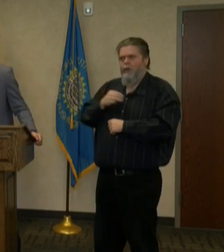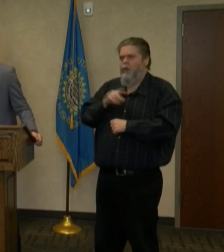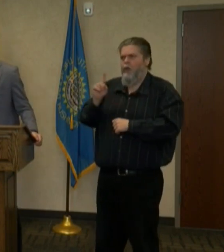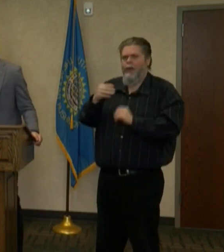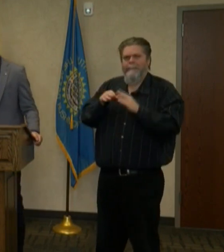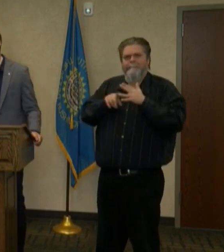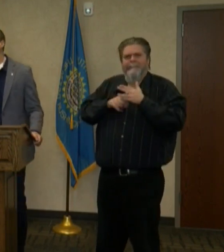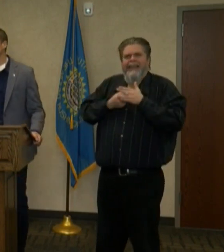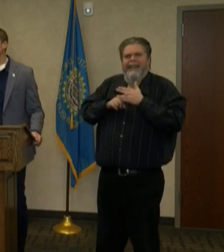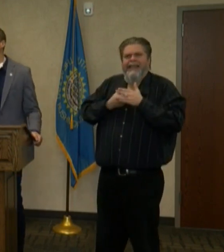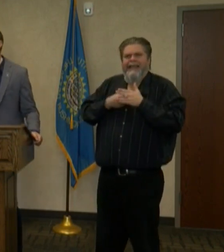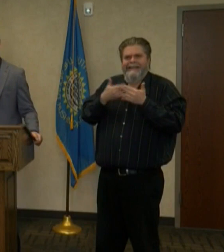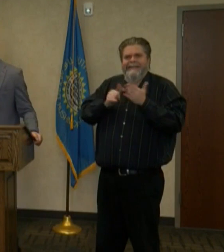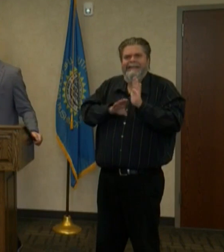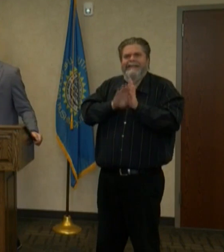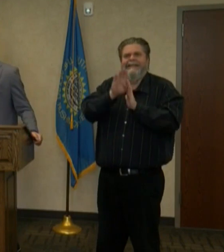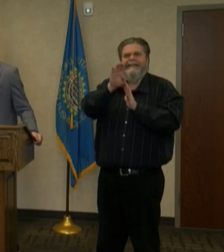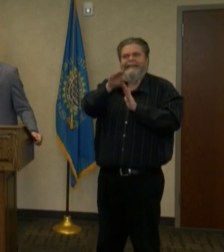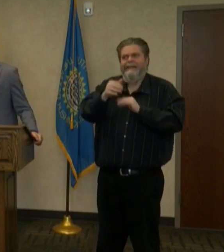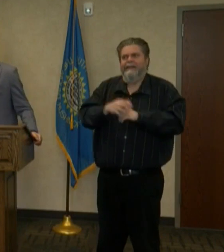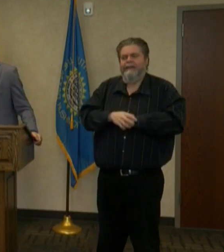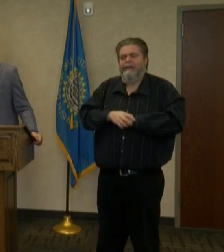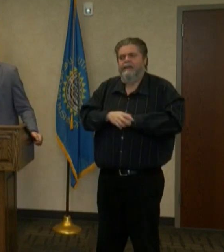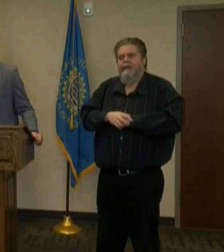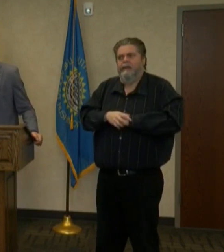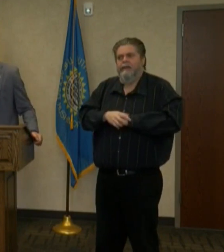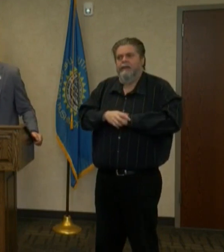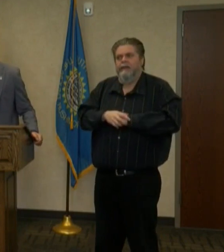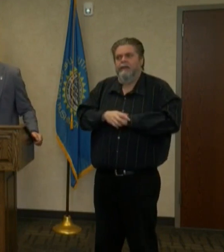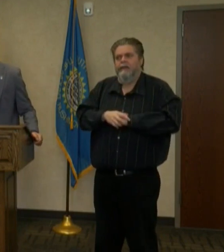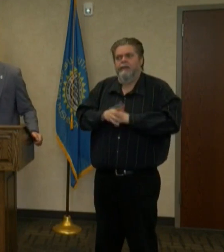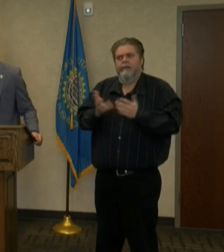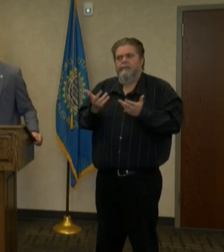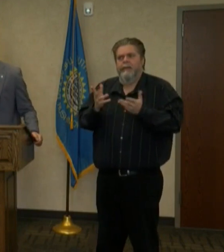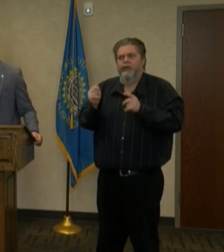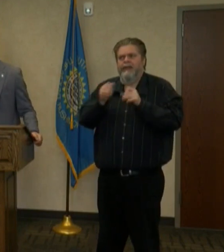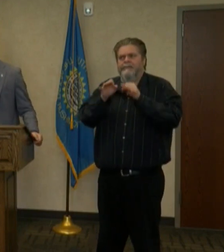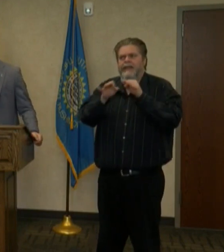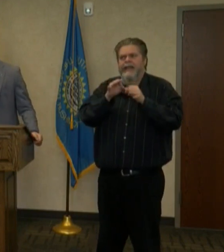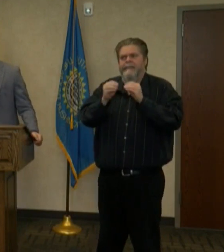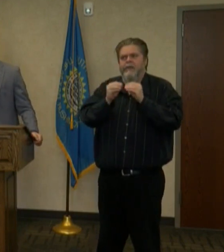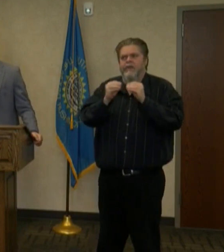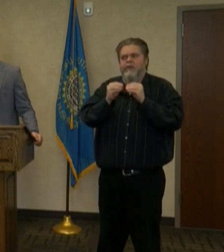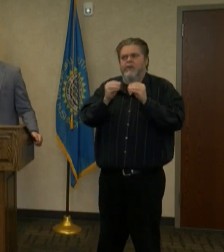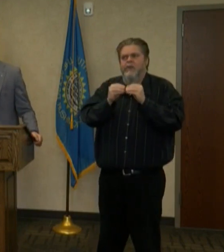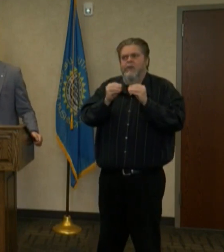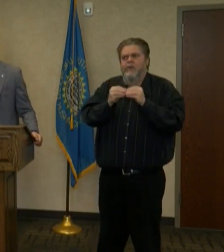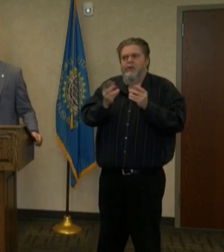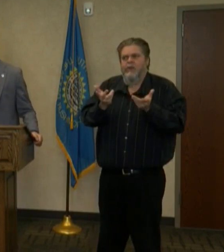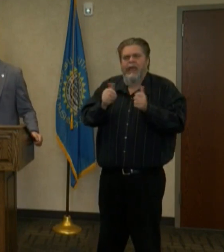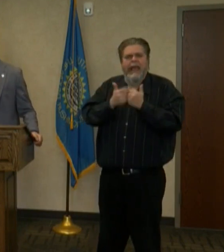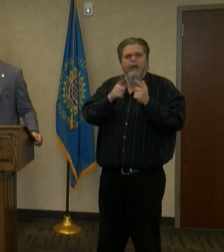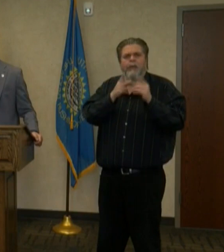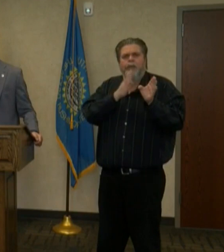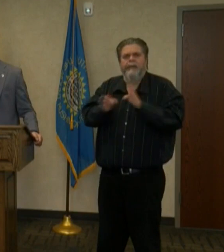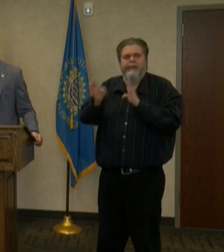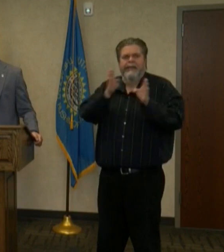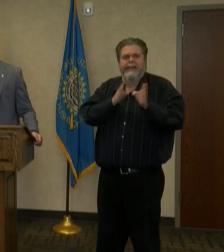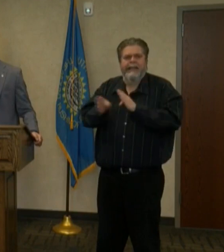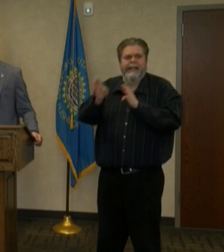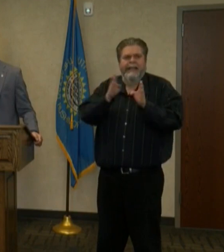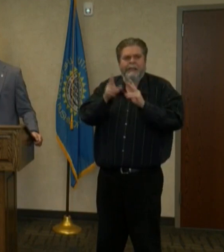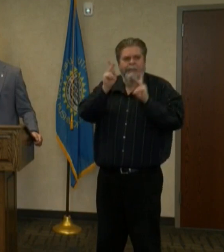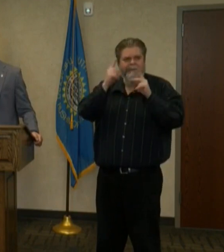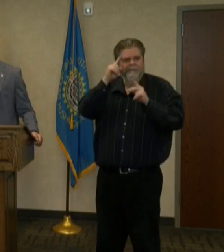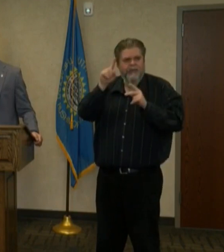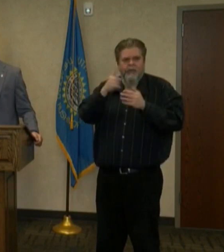in the beginning of this with the previous chart, just kind of elaborate on that, and if you can prepare people for